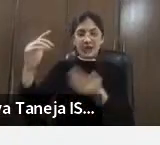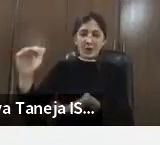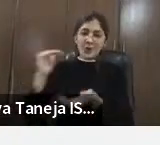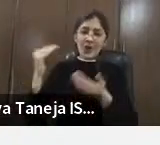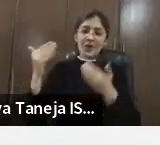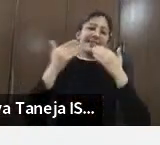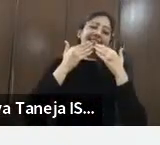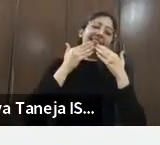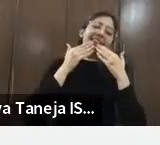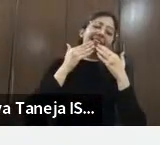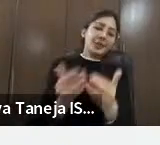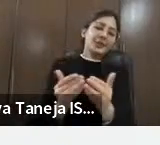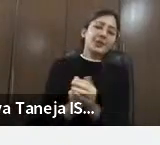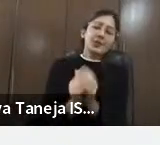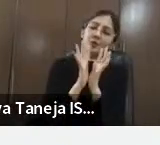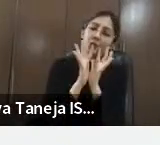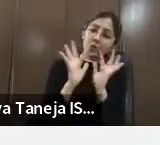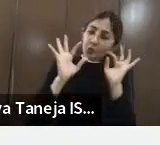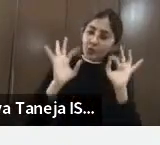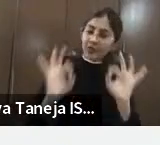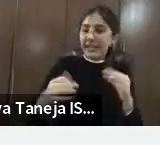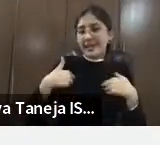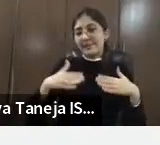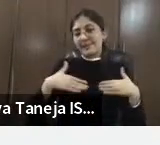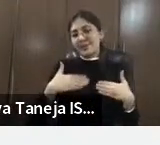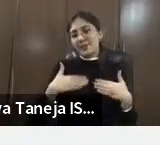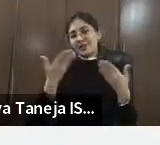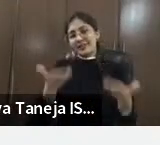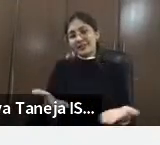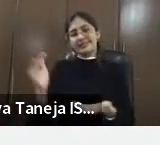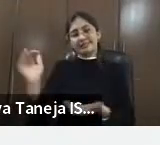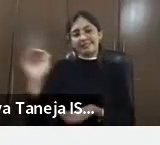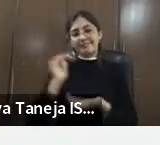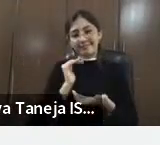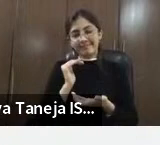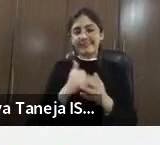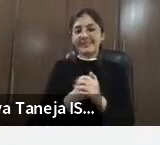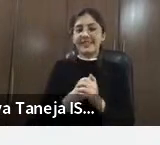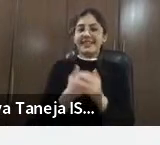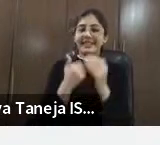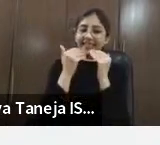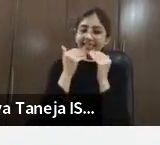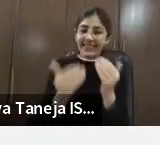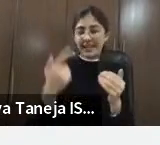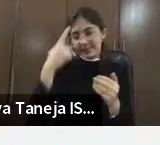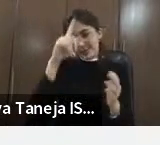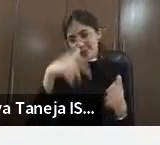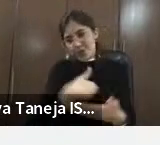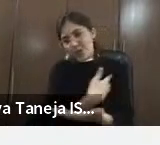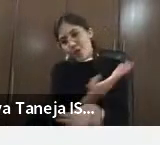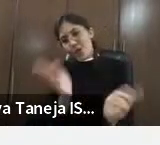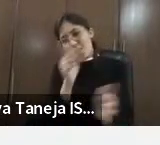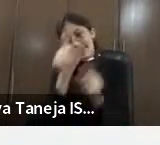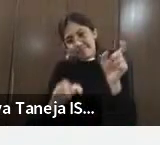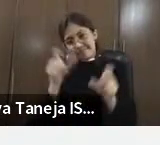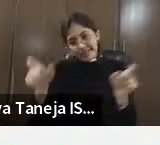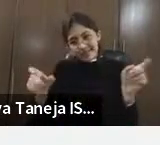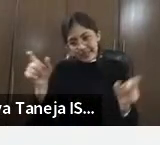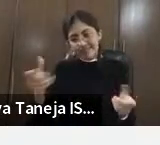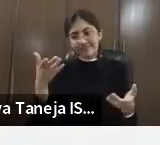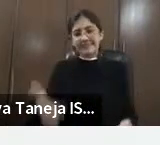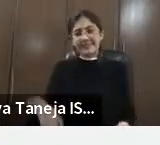I truly appreciate this recognition. I sincerely thank each person I encountered in